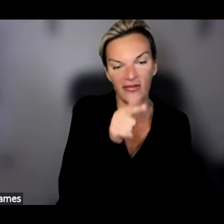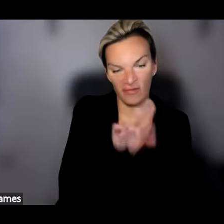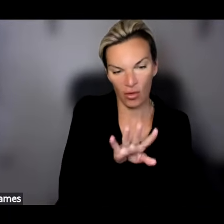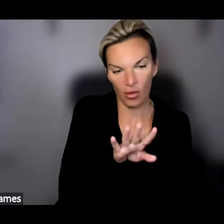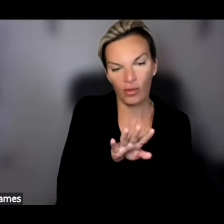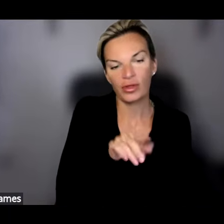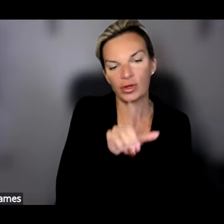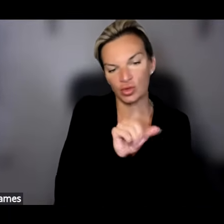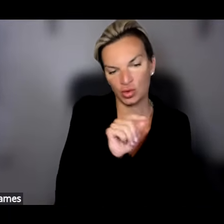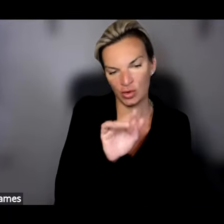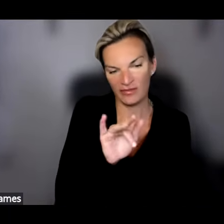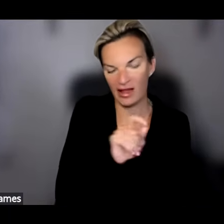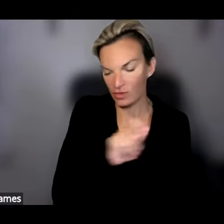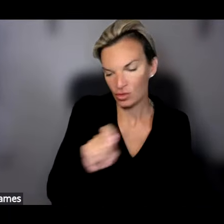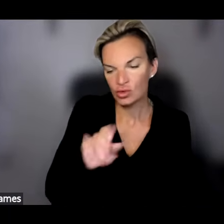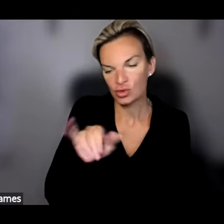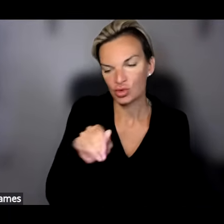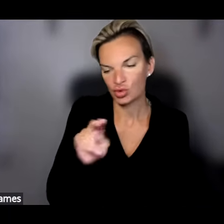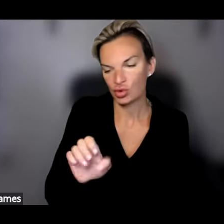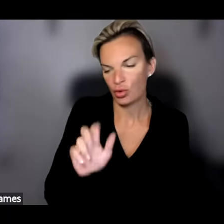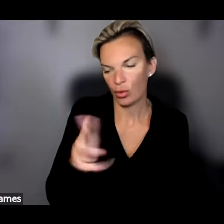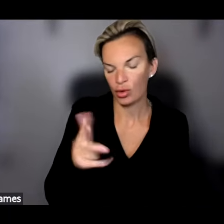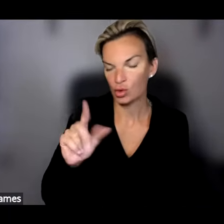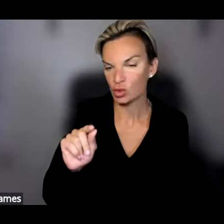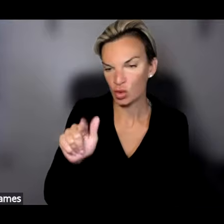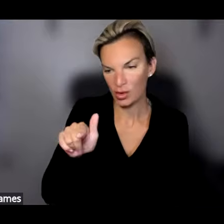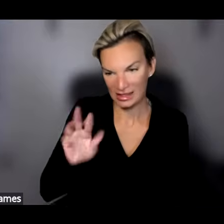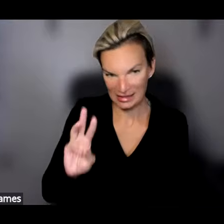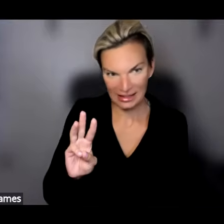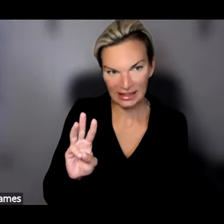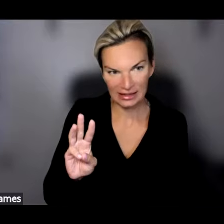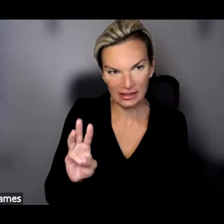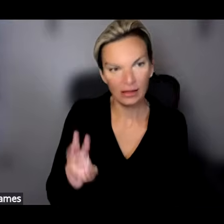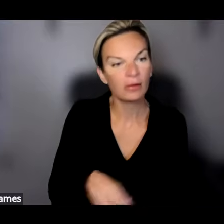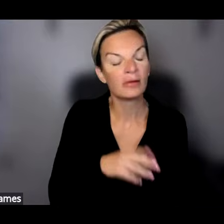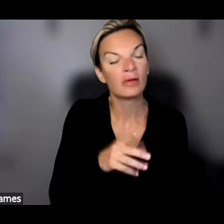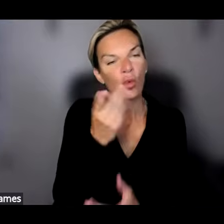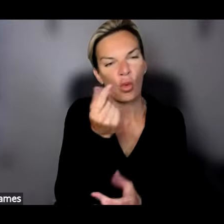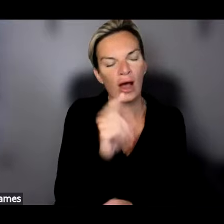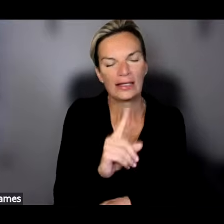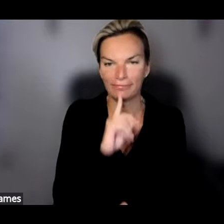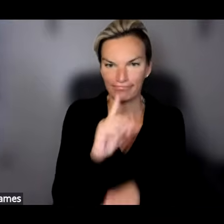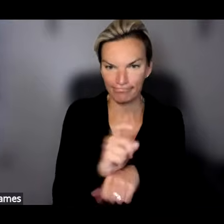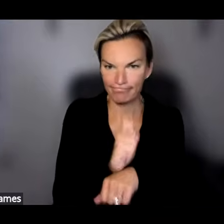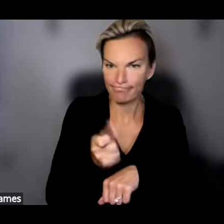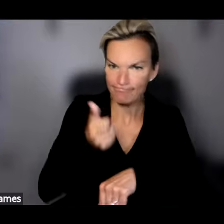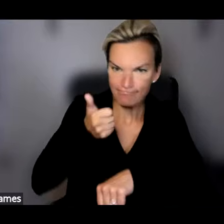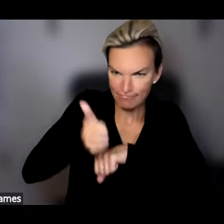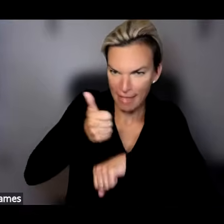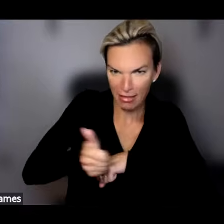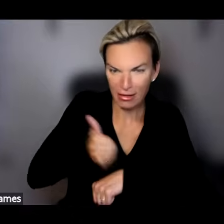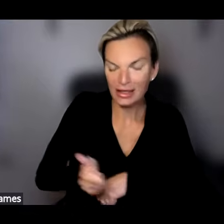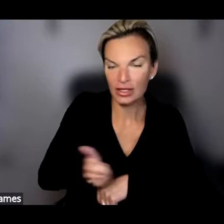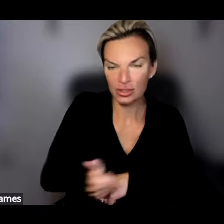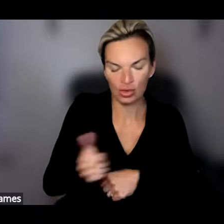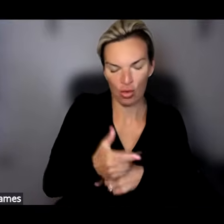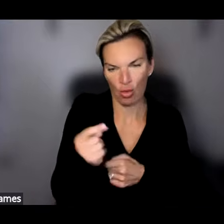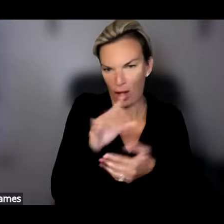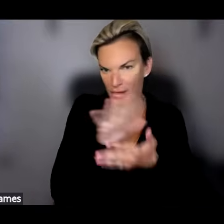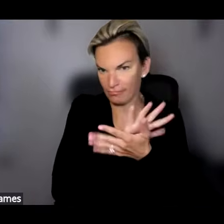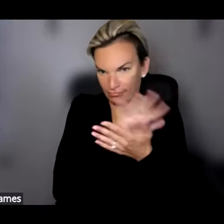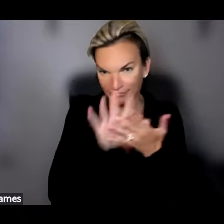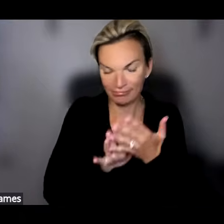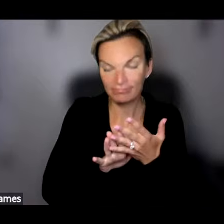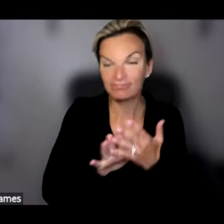and June 3rd, 2026. What is the factual allegation? That those changes were outside